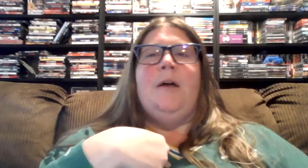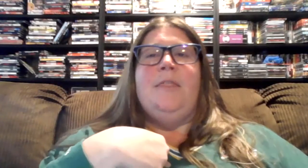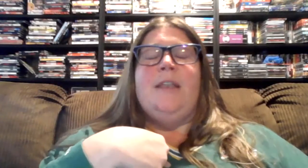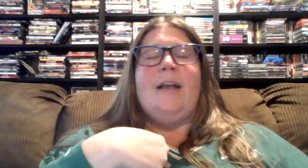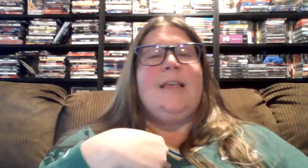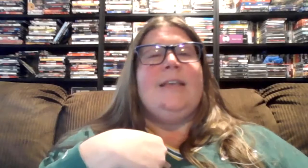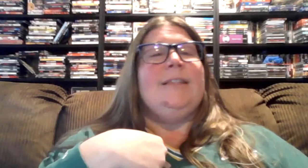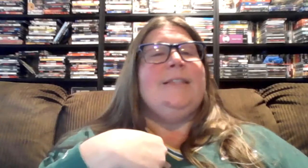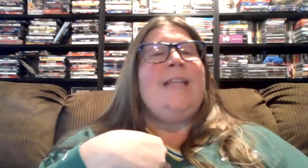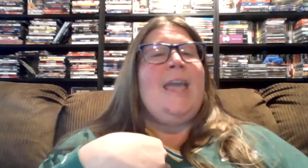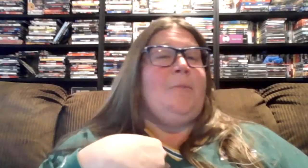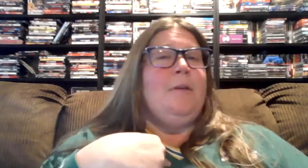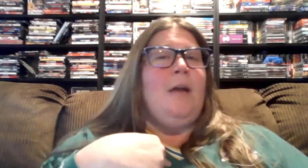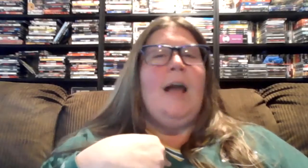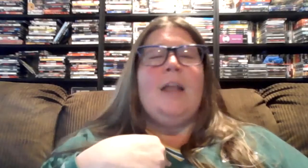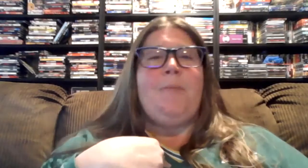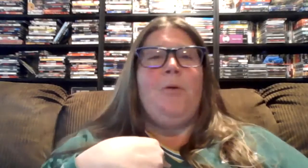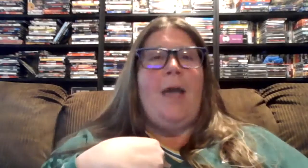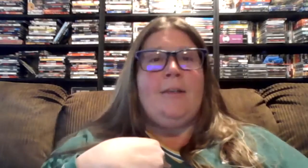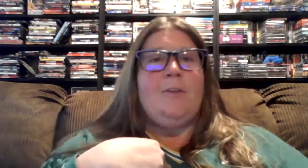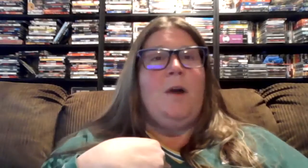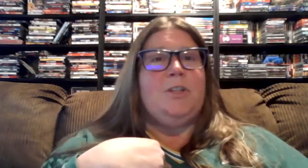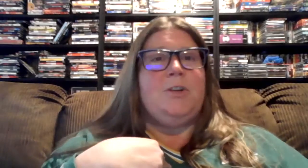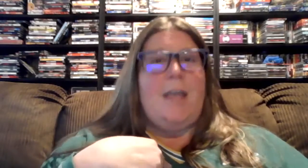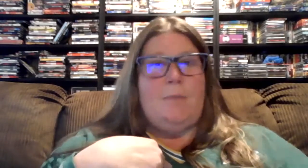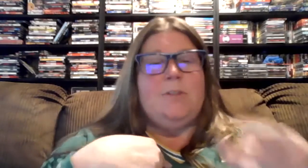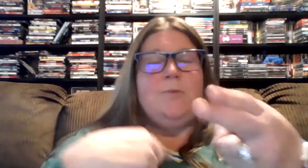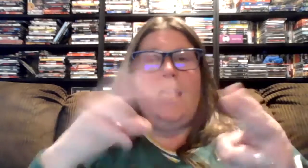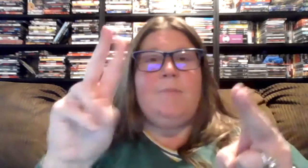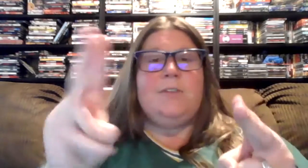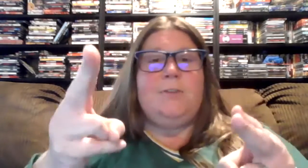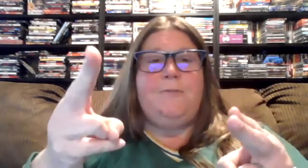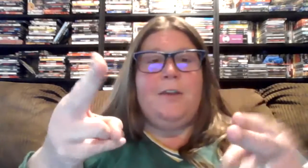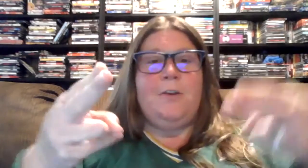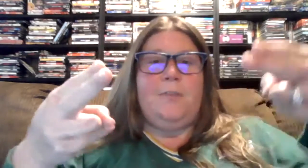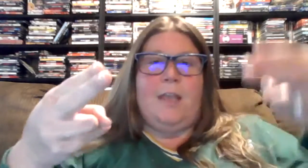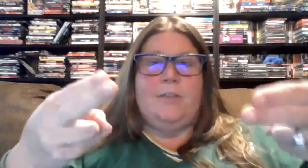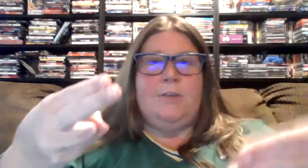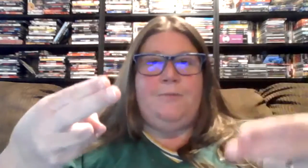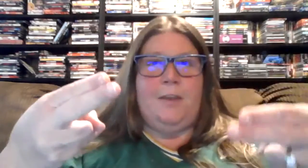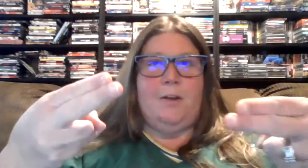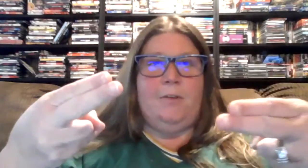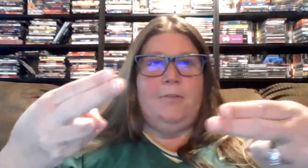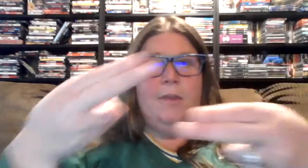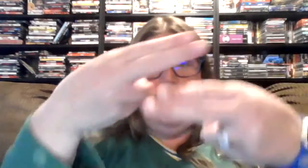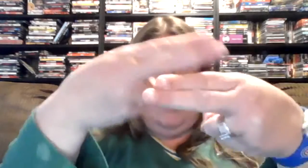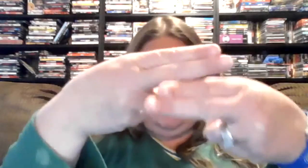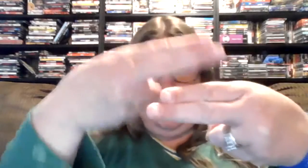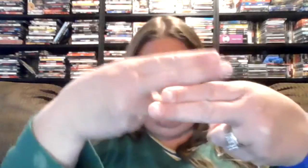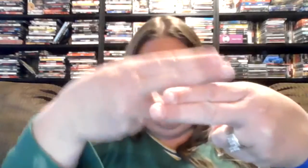The next thing is name. A lot of people will ask you, what's your name? And so name is two fingers and two fingers right there